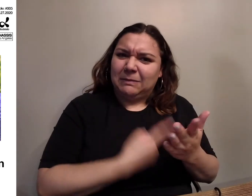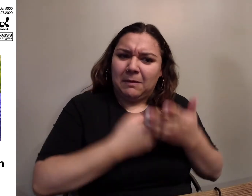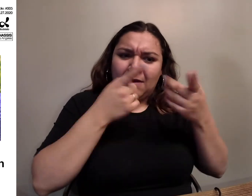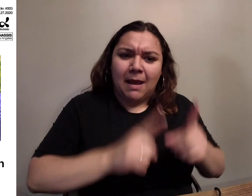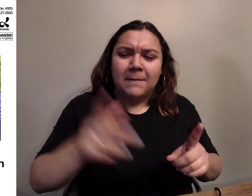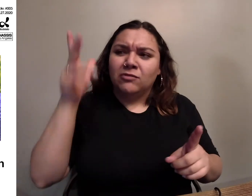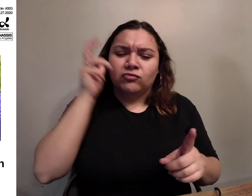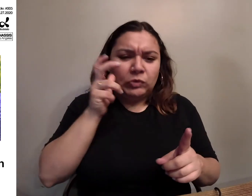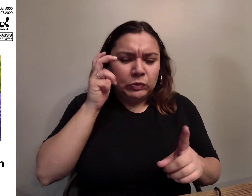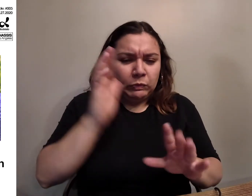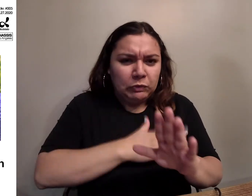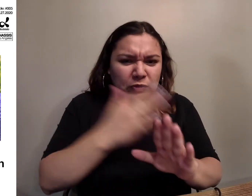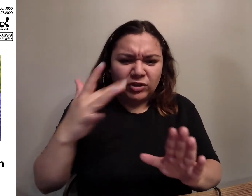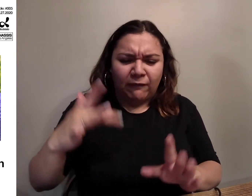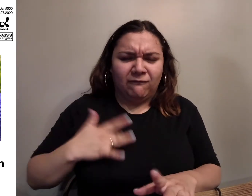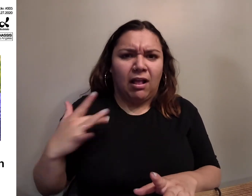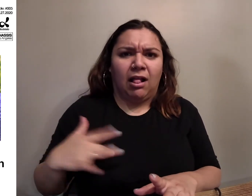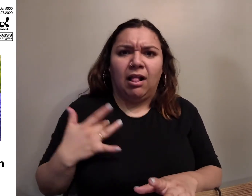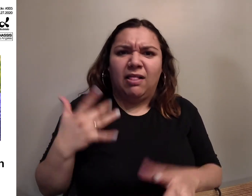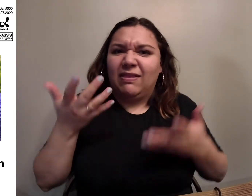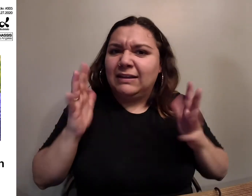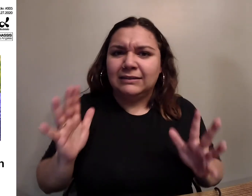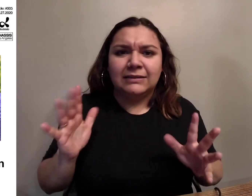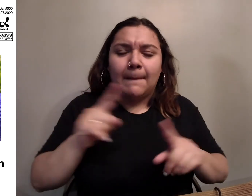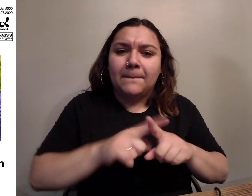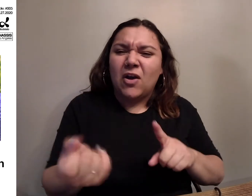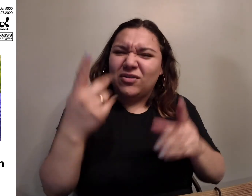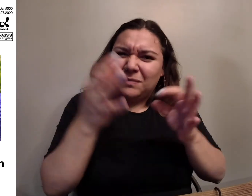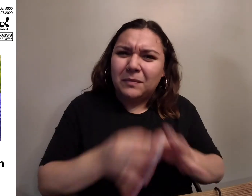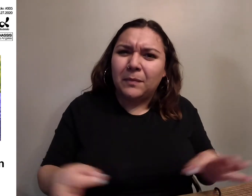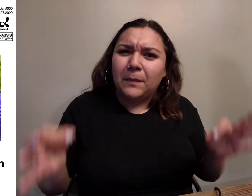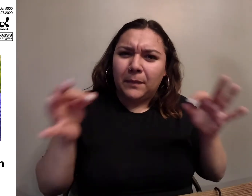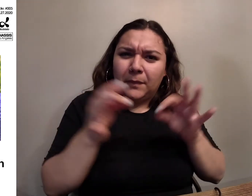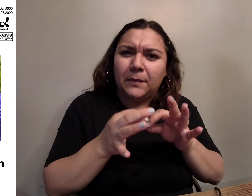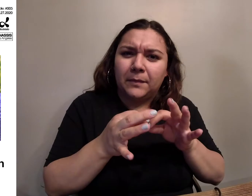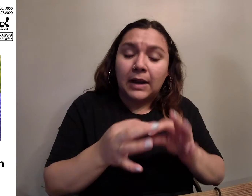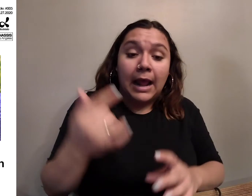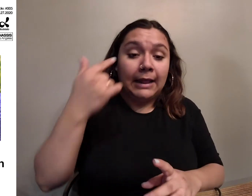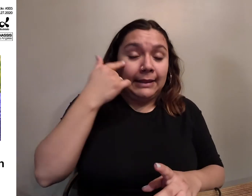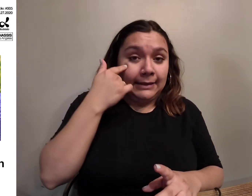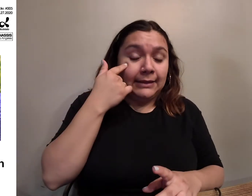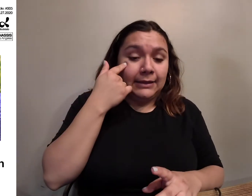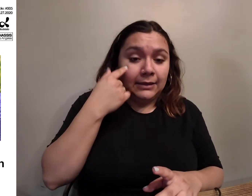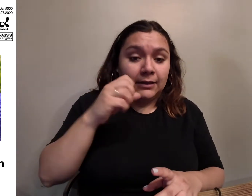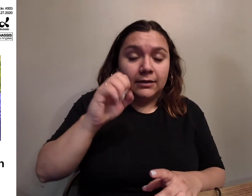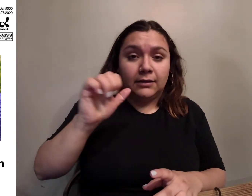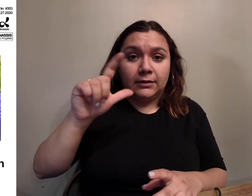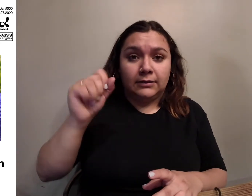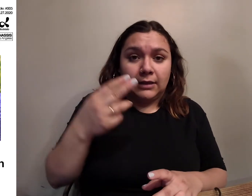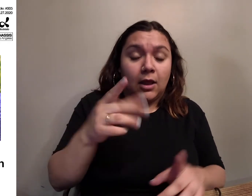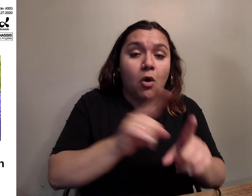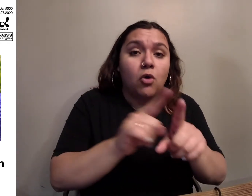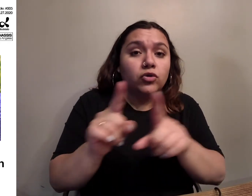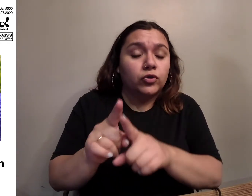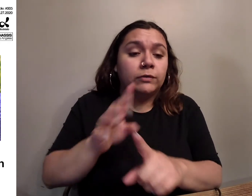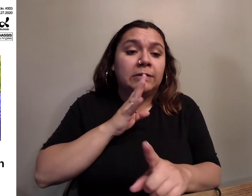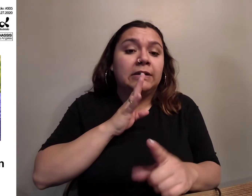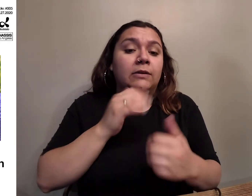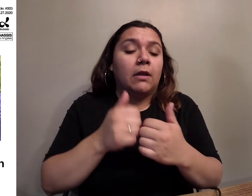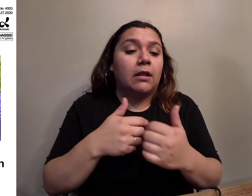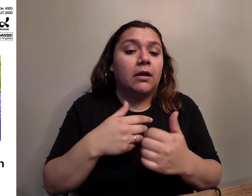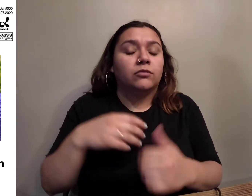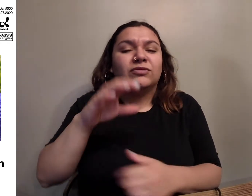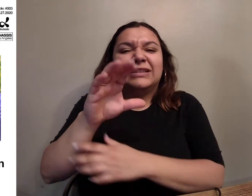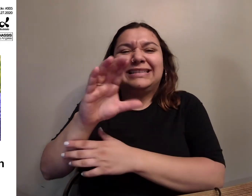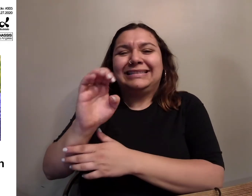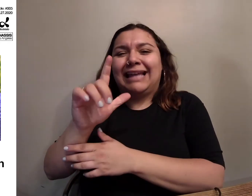It carries something of import. And I think that Fela is also speaking to the